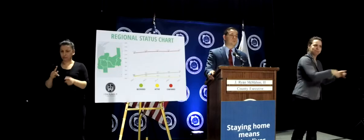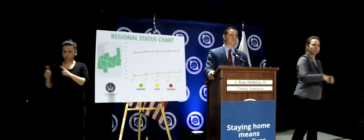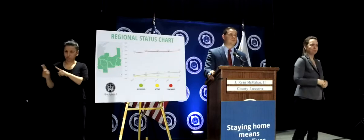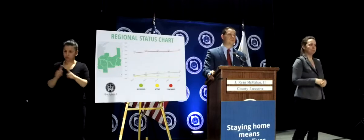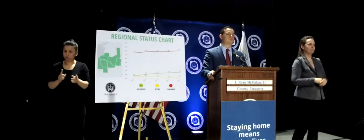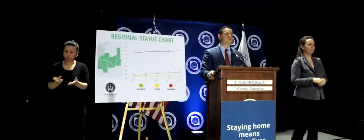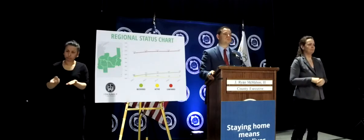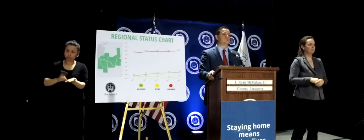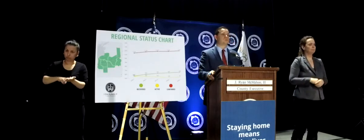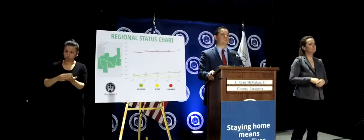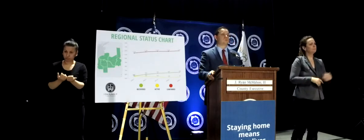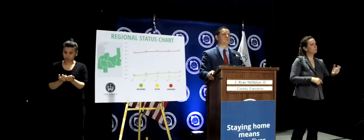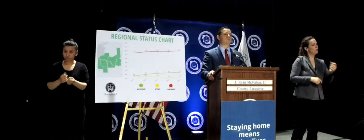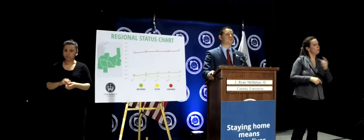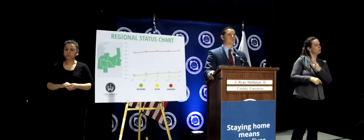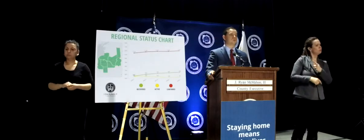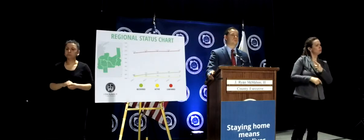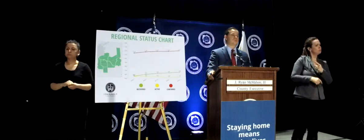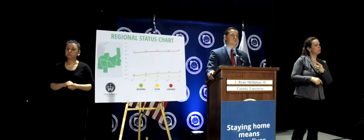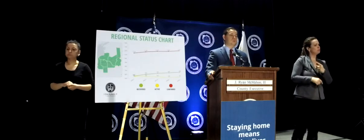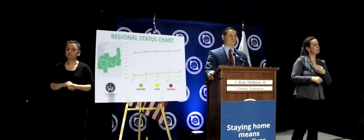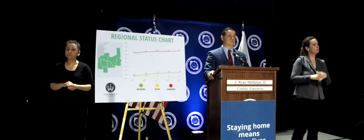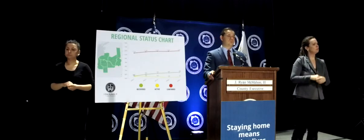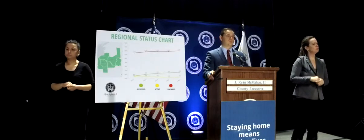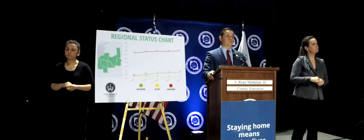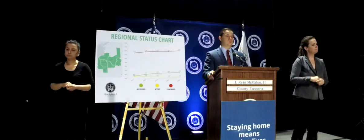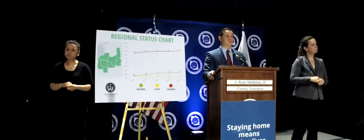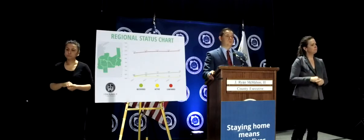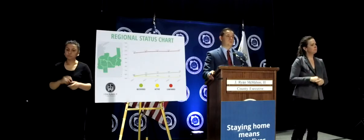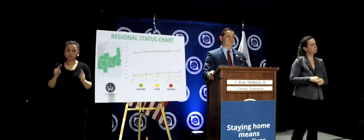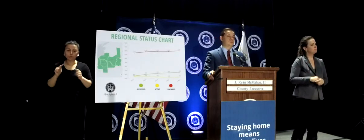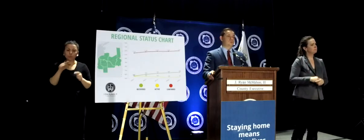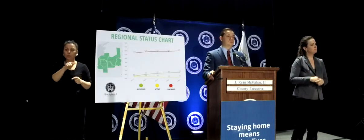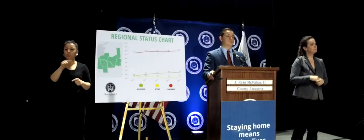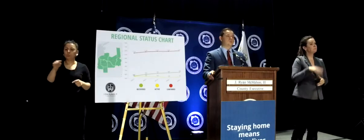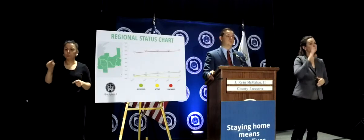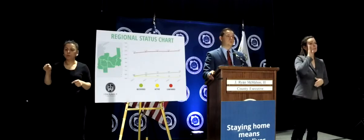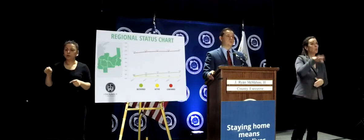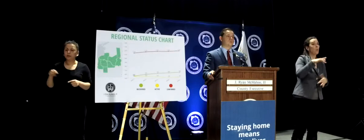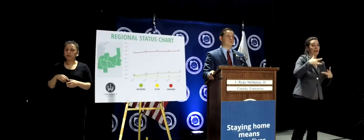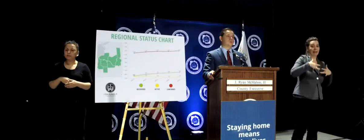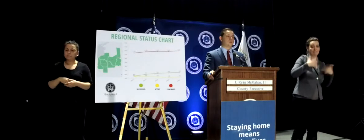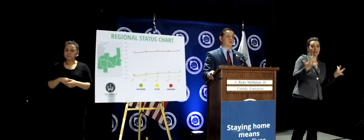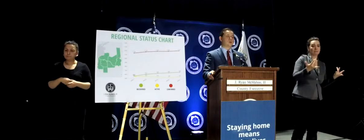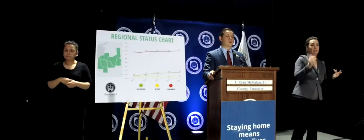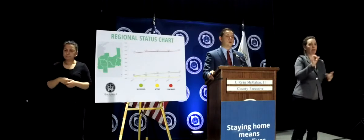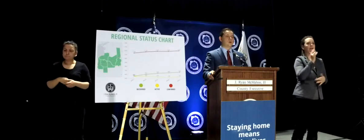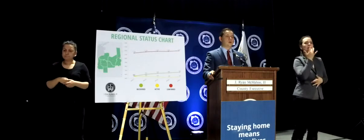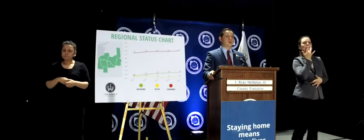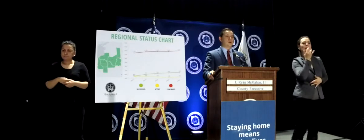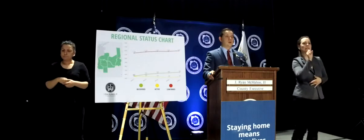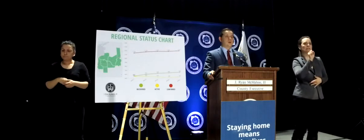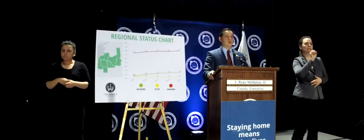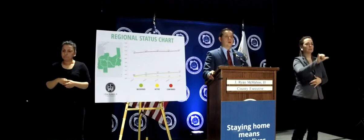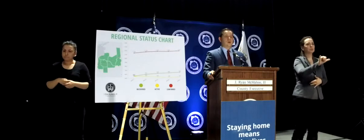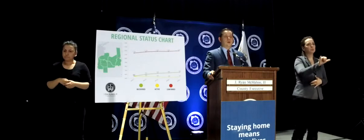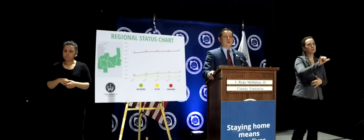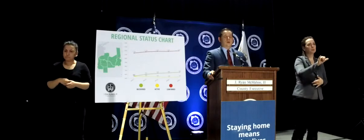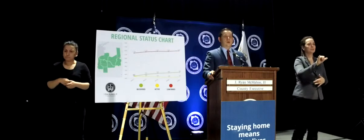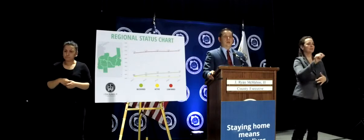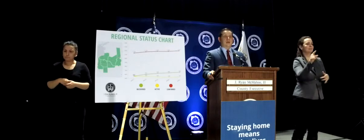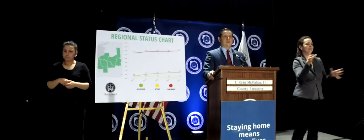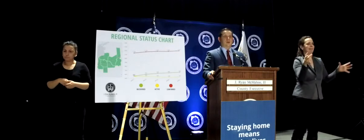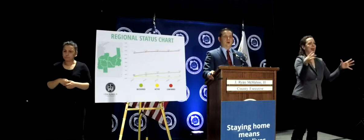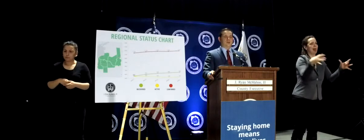those community groups that put on those events kind of reached out to you about how they can still put them on with, practicing social distancing and all